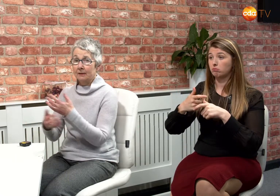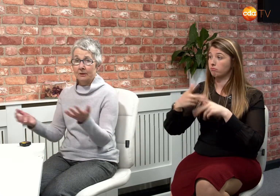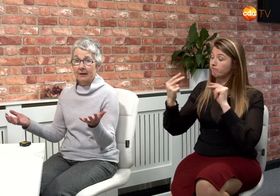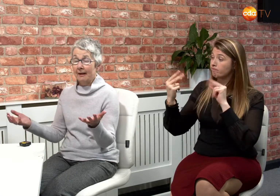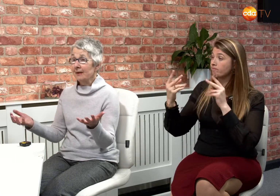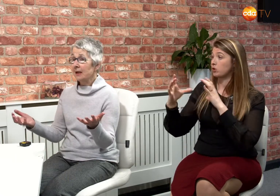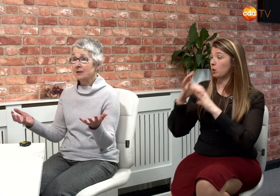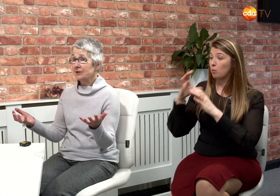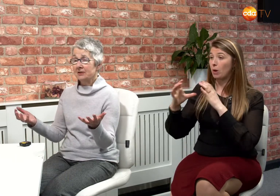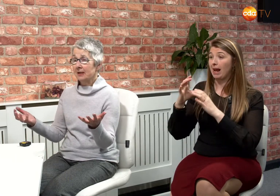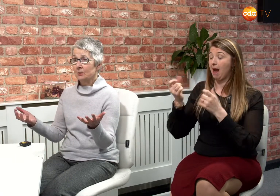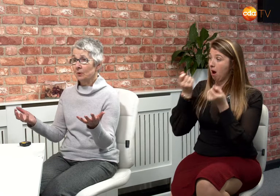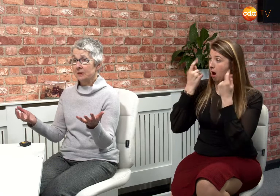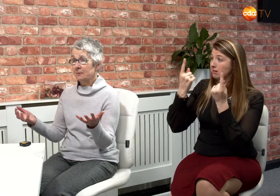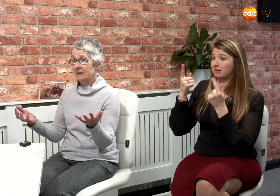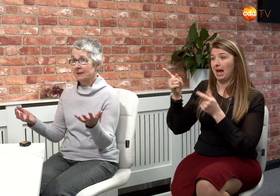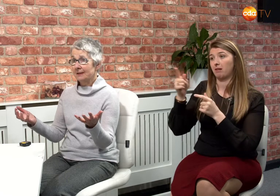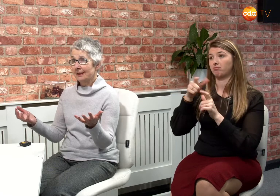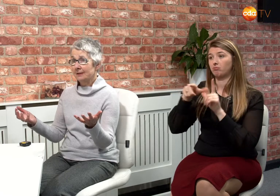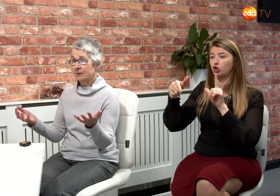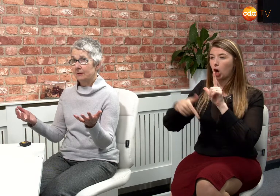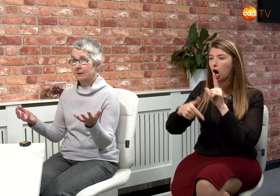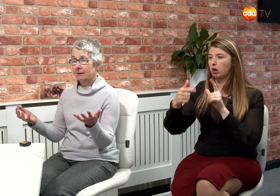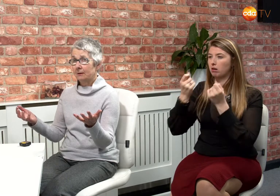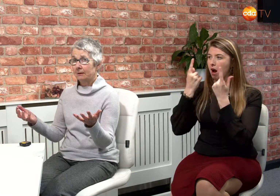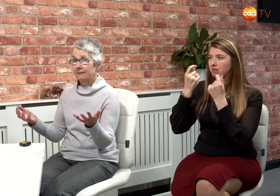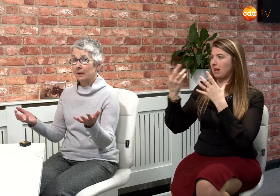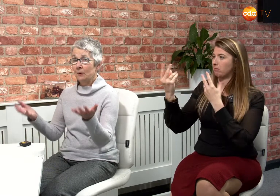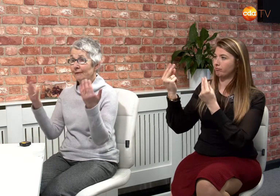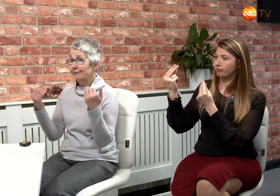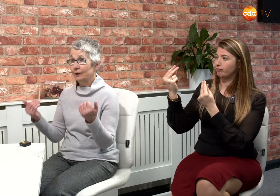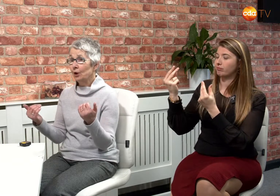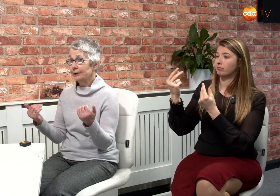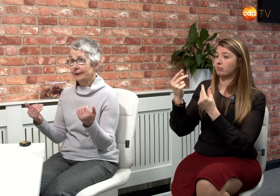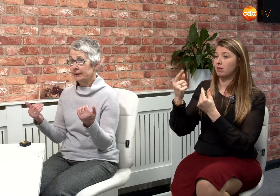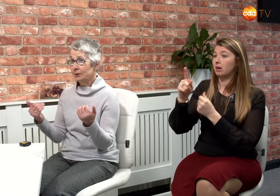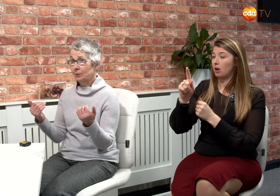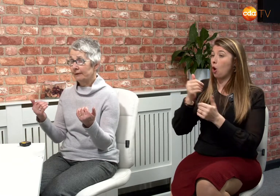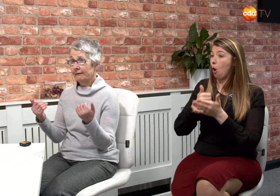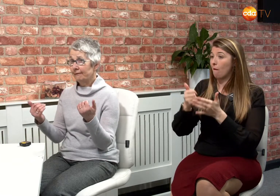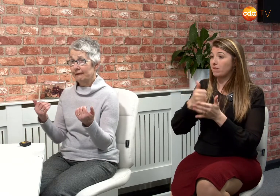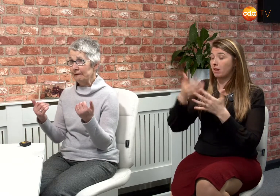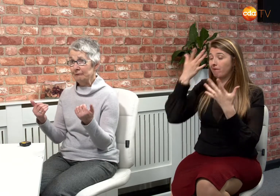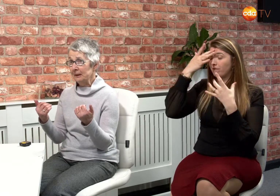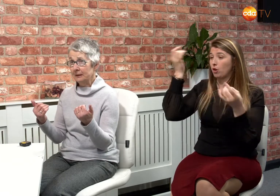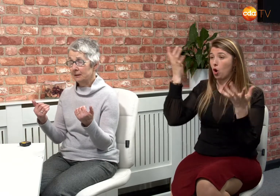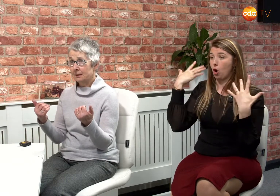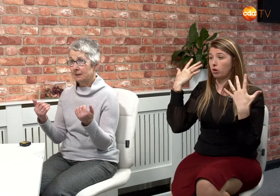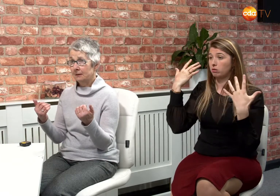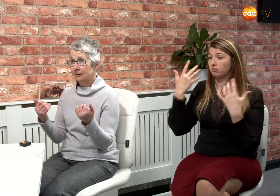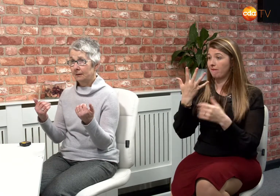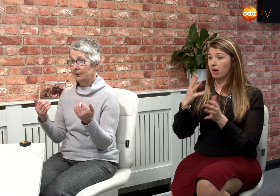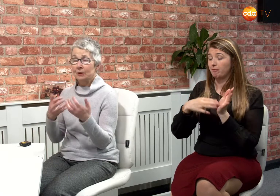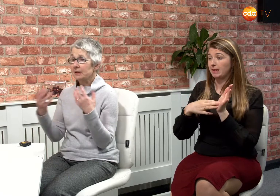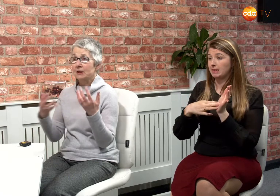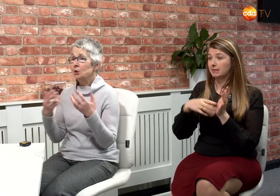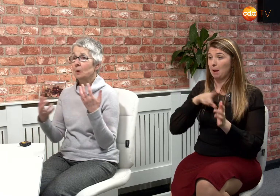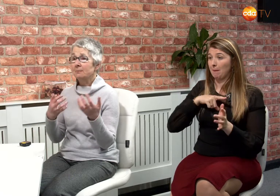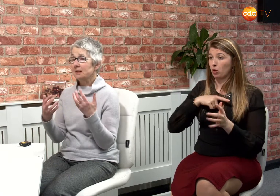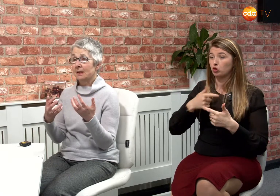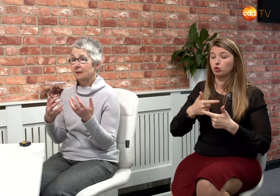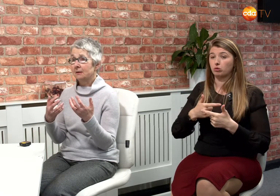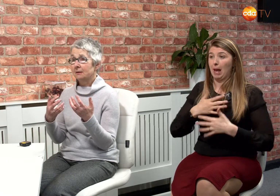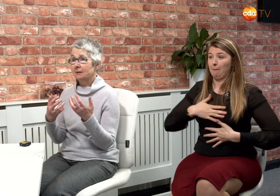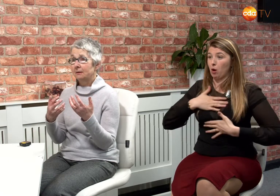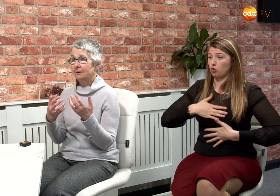and they understand what's being said, they will have forgotten it within 5 minutes, because they're